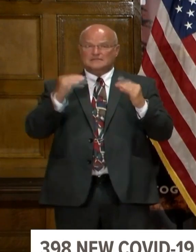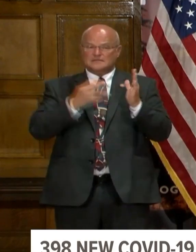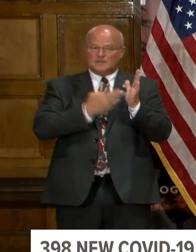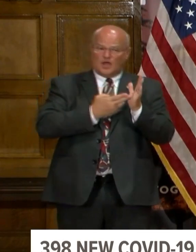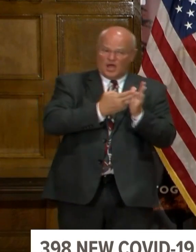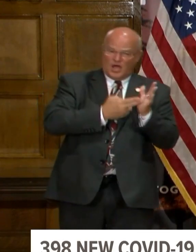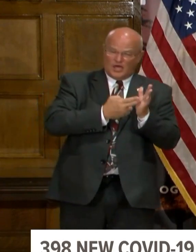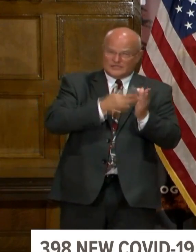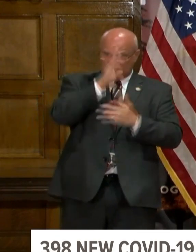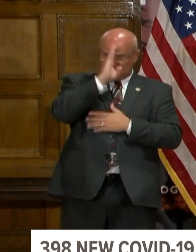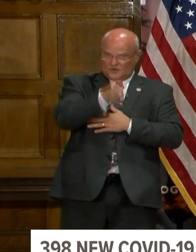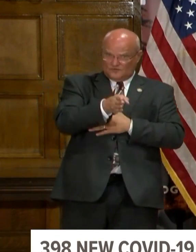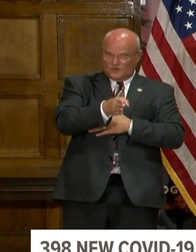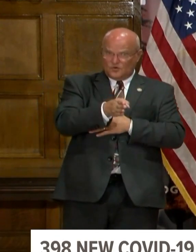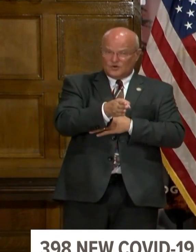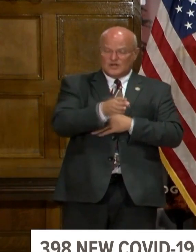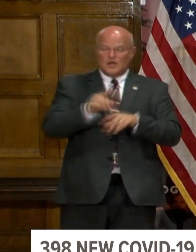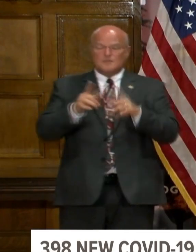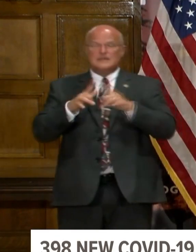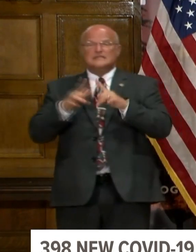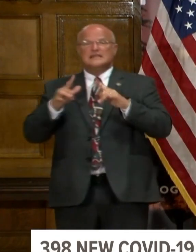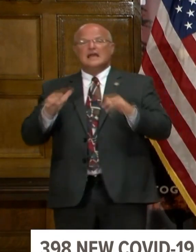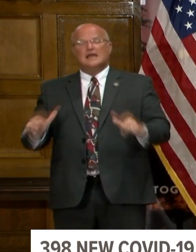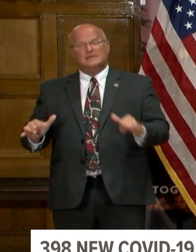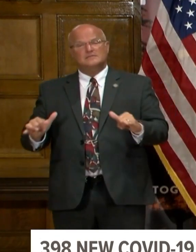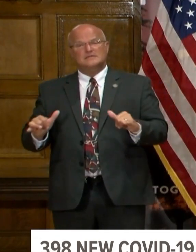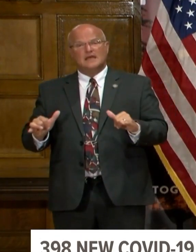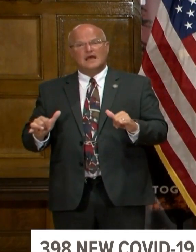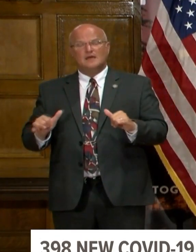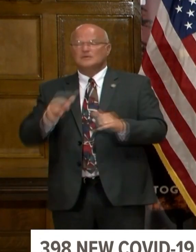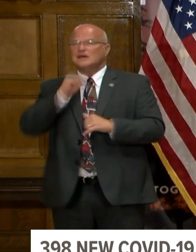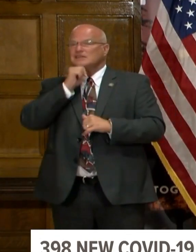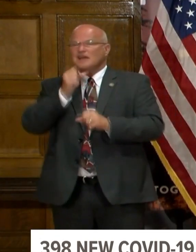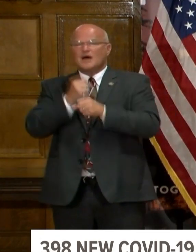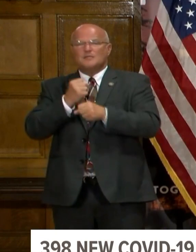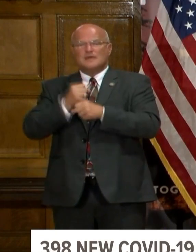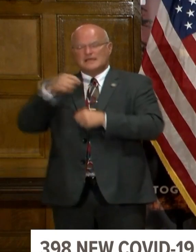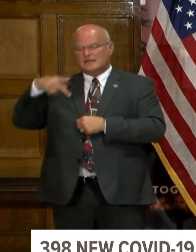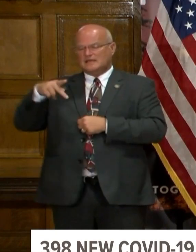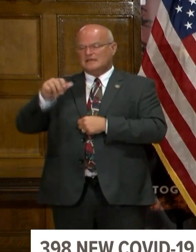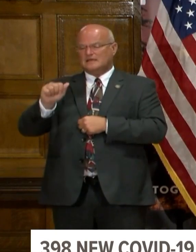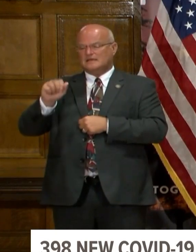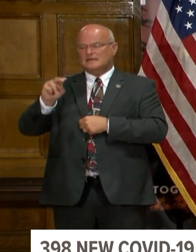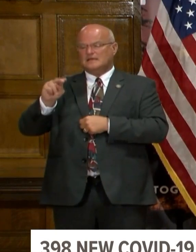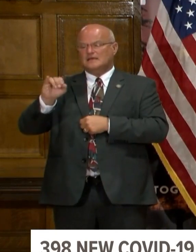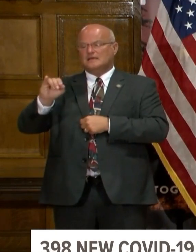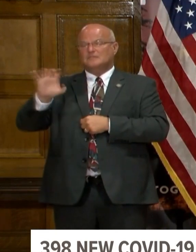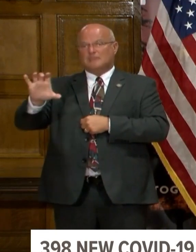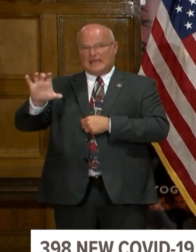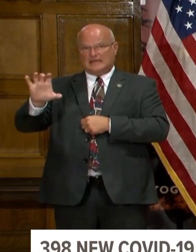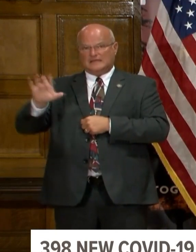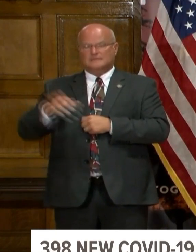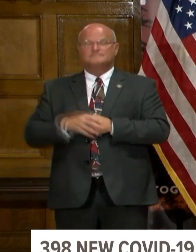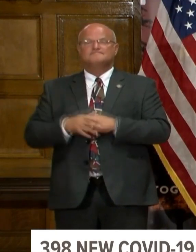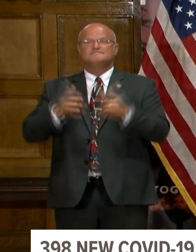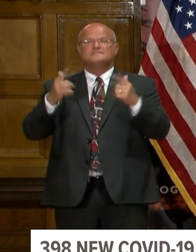honest and straightforward, but at the same time, not creating panic. Next